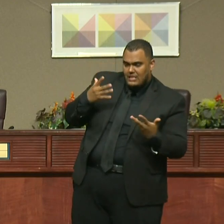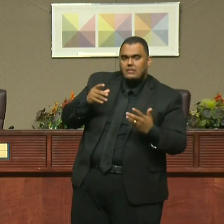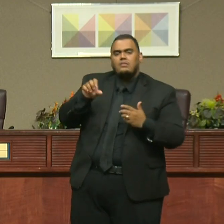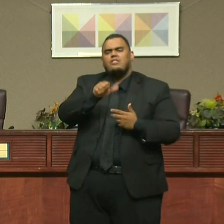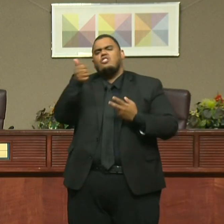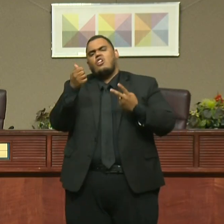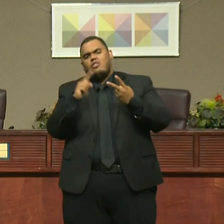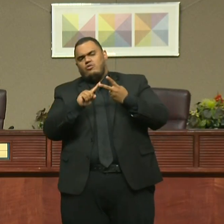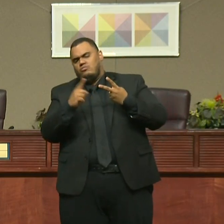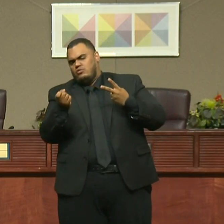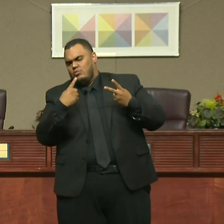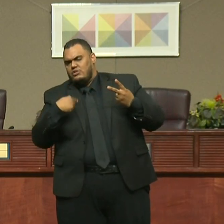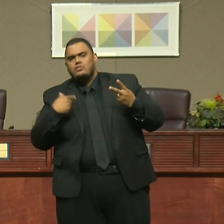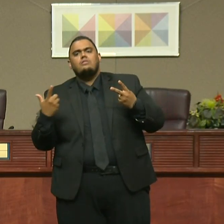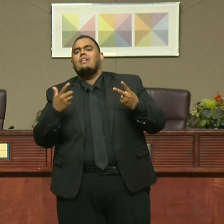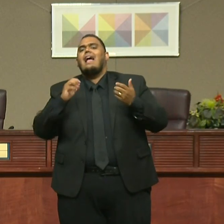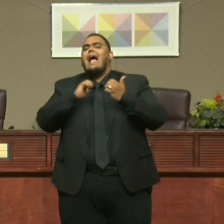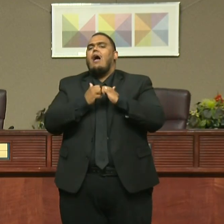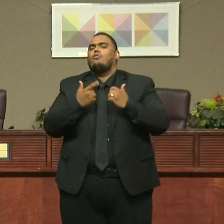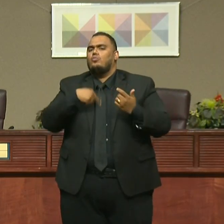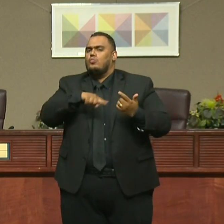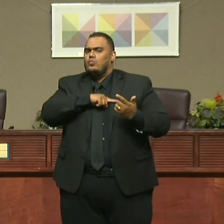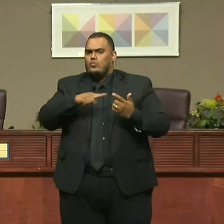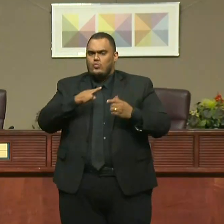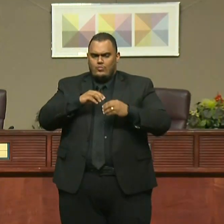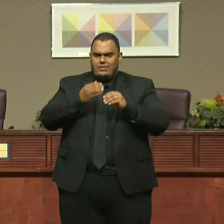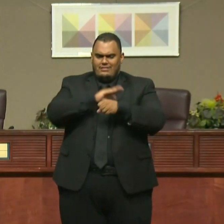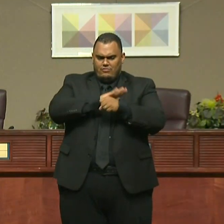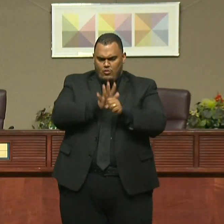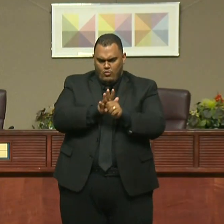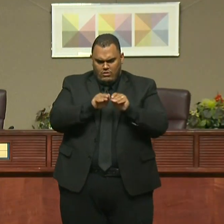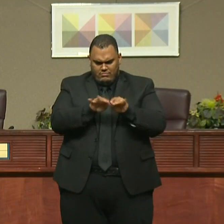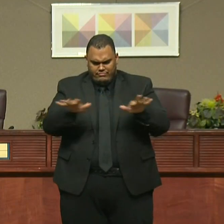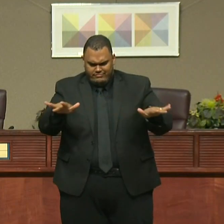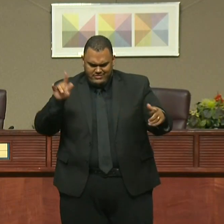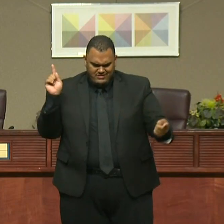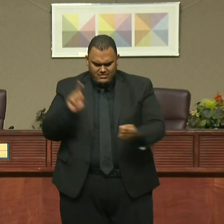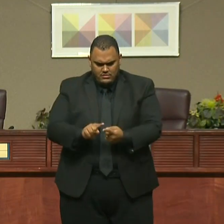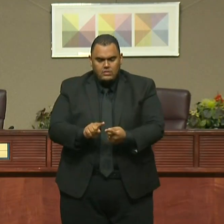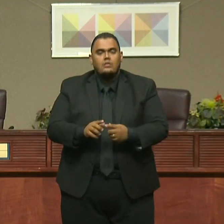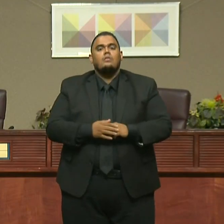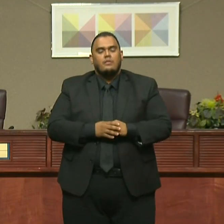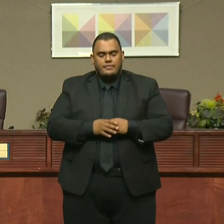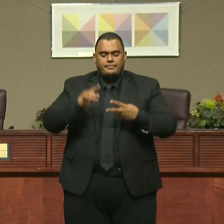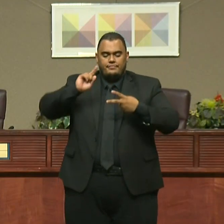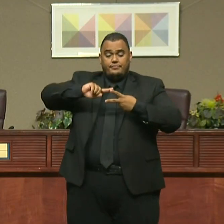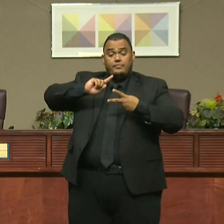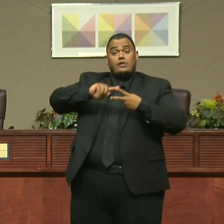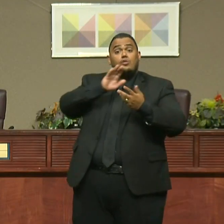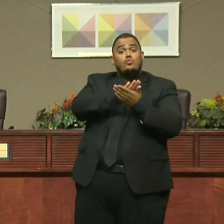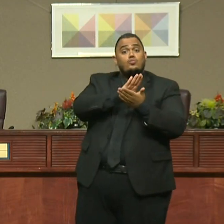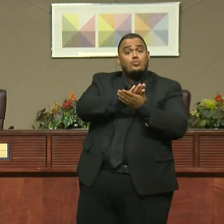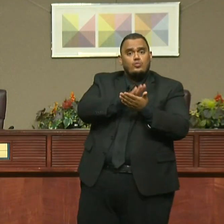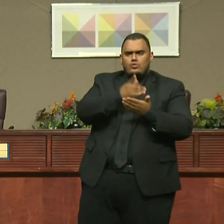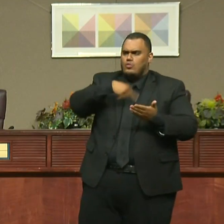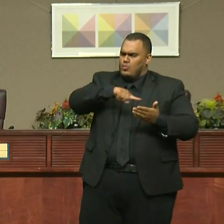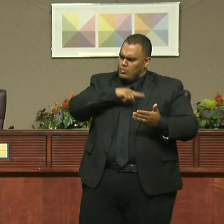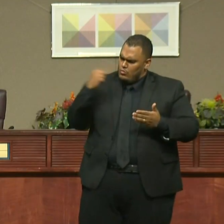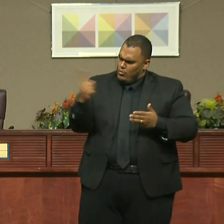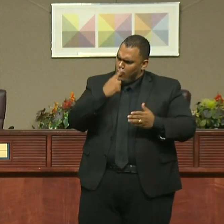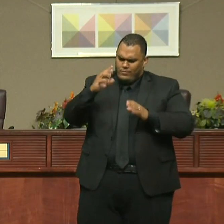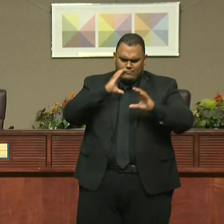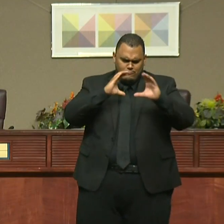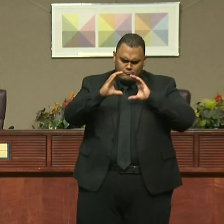cases. With regard to the schools, I haven't seen the plan yet, but we are in constant communication with the school system and as well with the